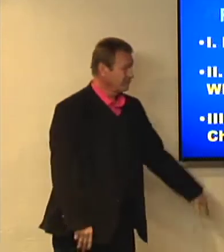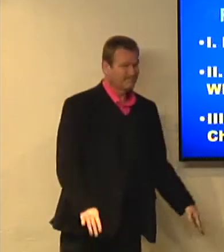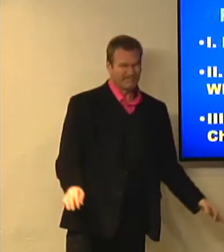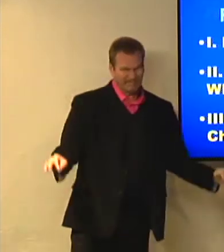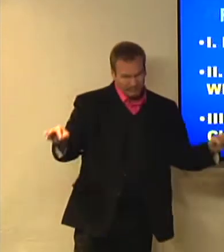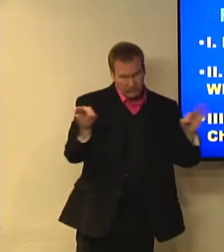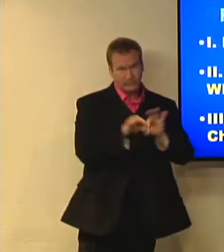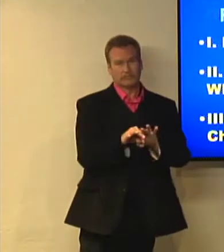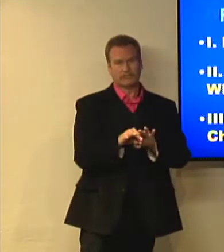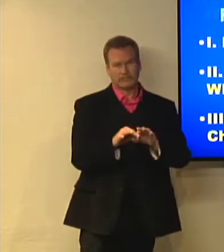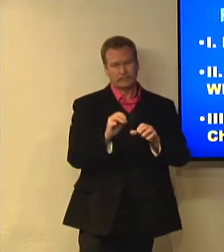held on by him.